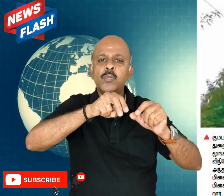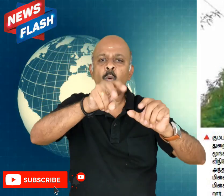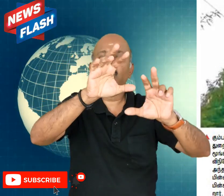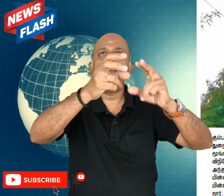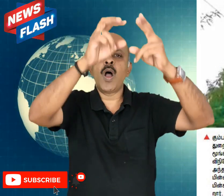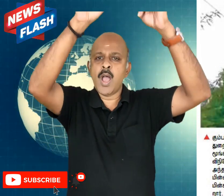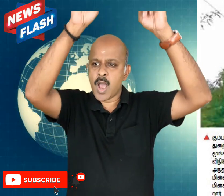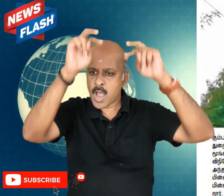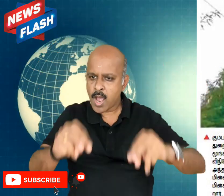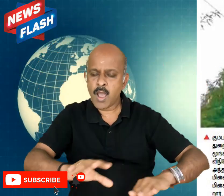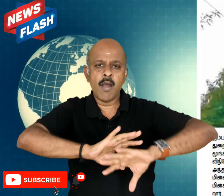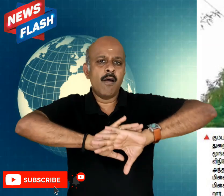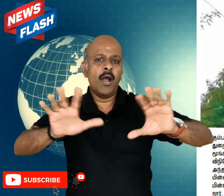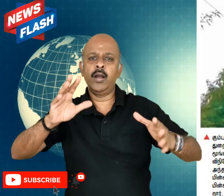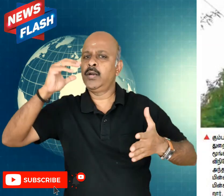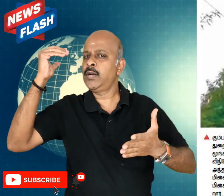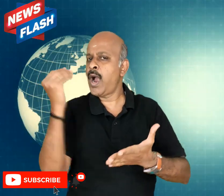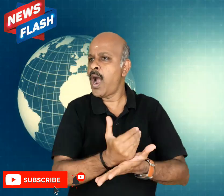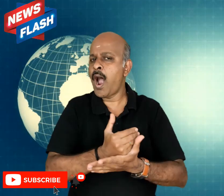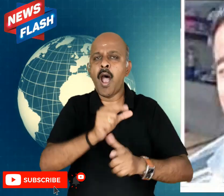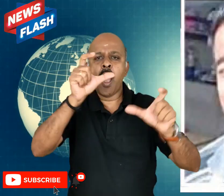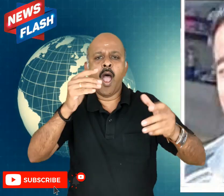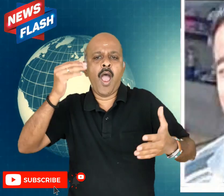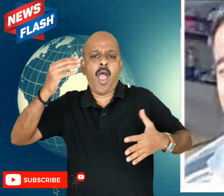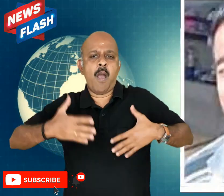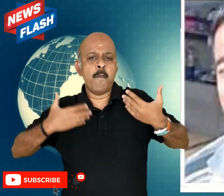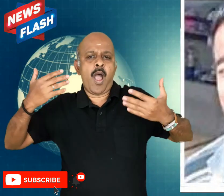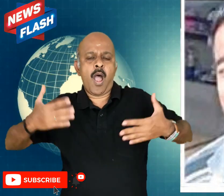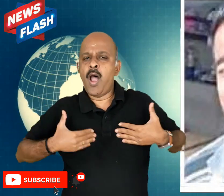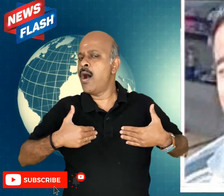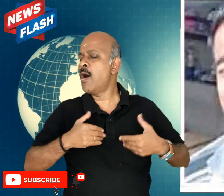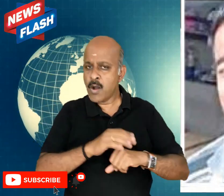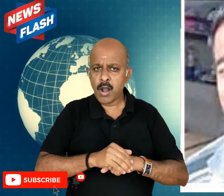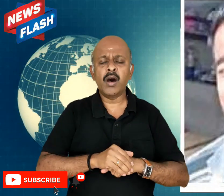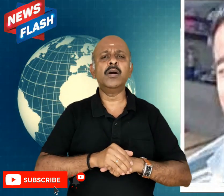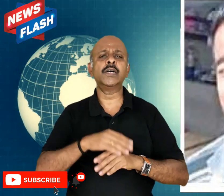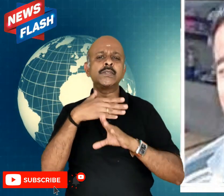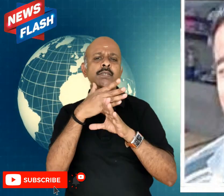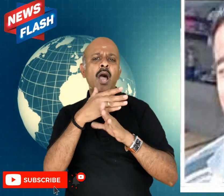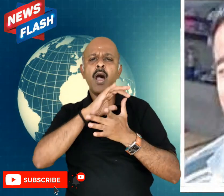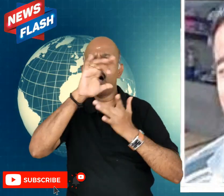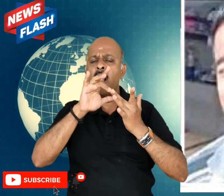And this was a success from Ulaganandan's perseverance.